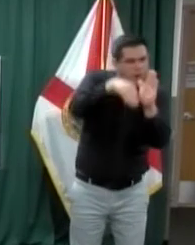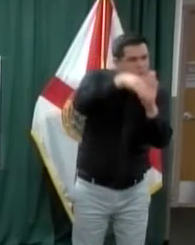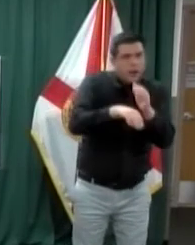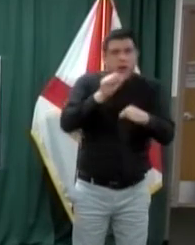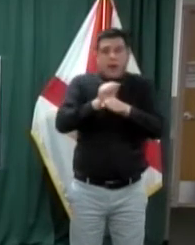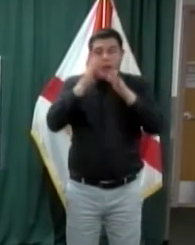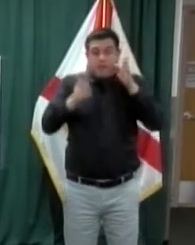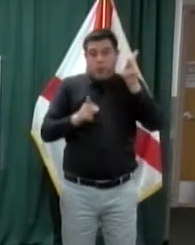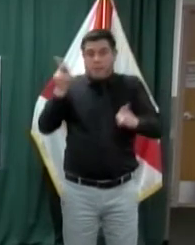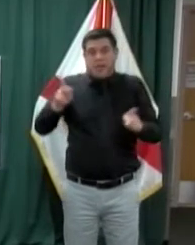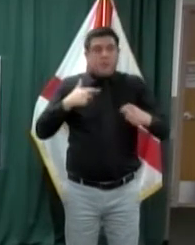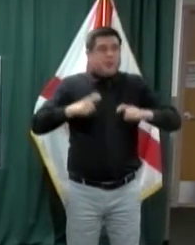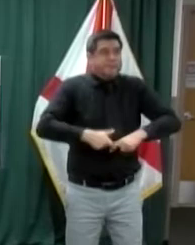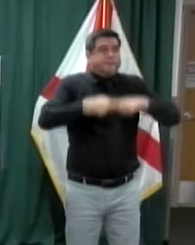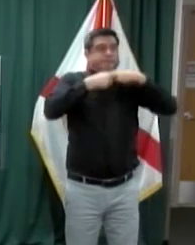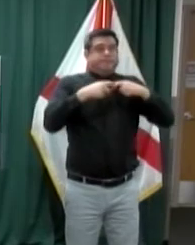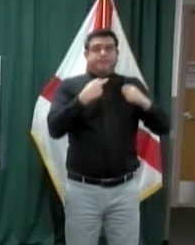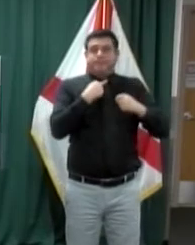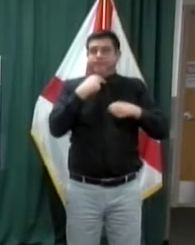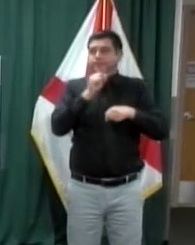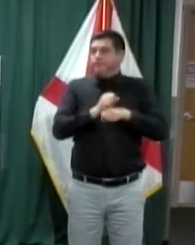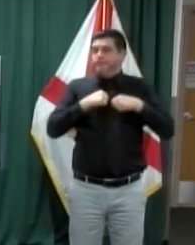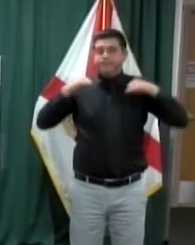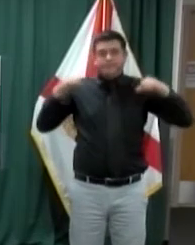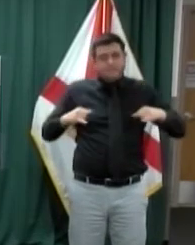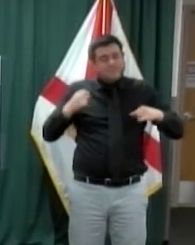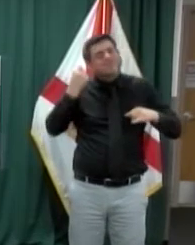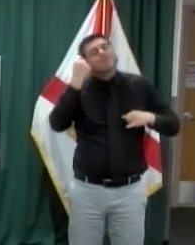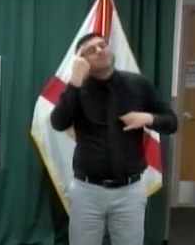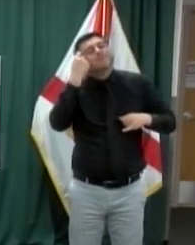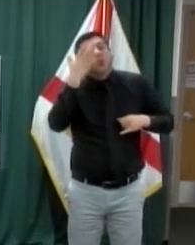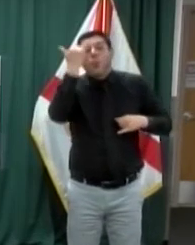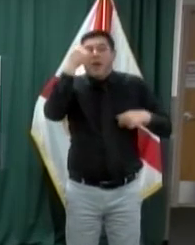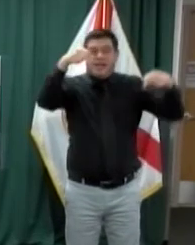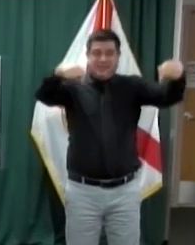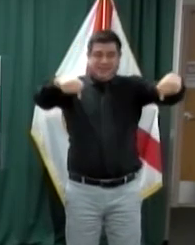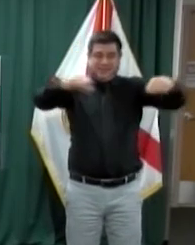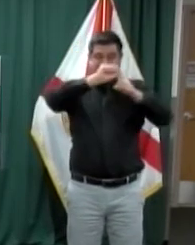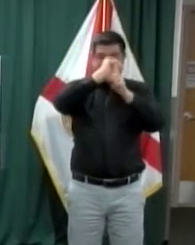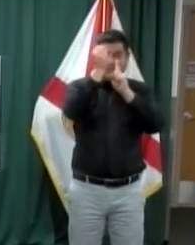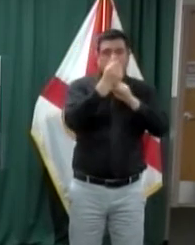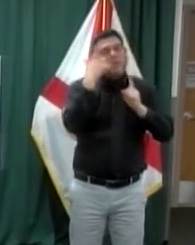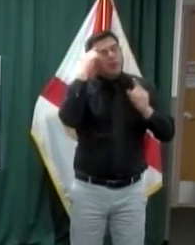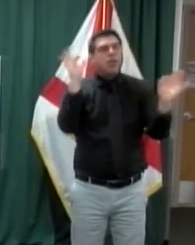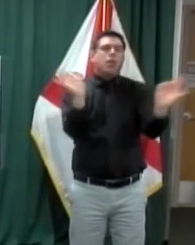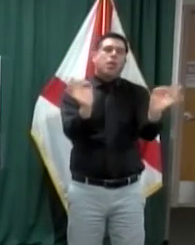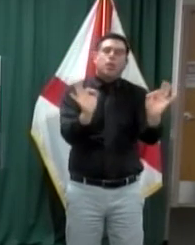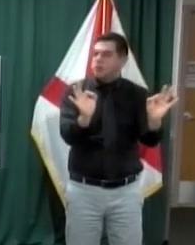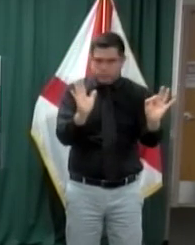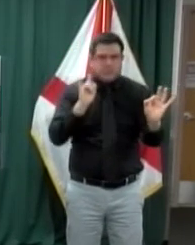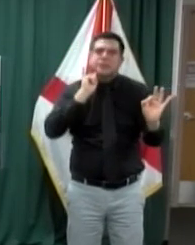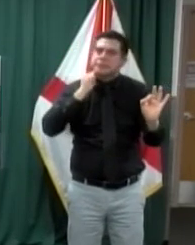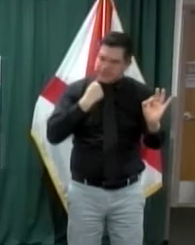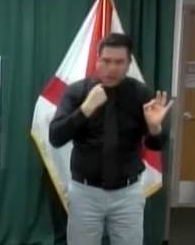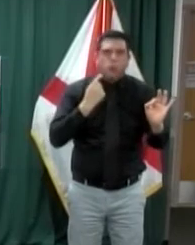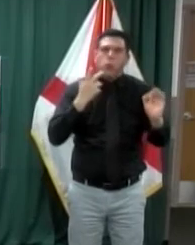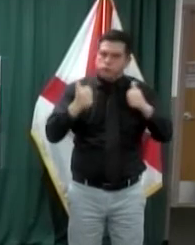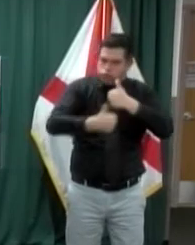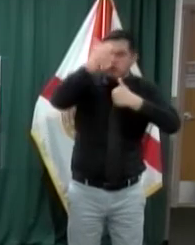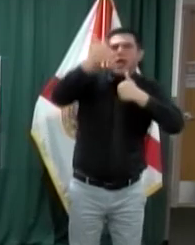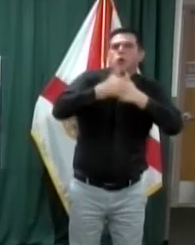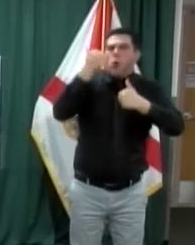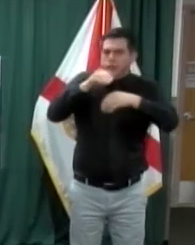crisis. We've got to be patient. We've got to take it slow. We've got to be smart about how things go and how we get back to